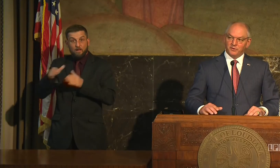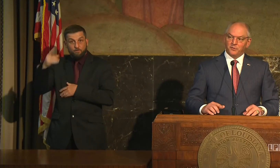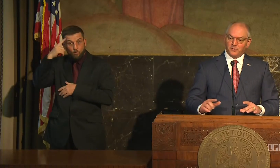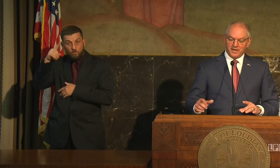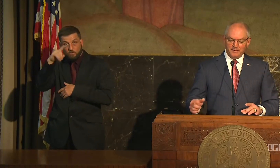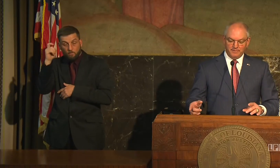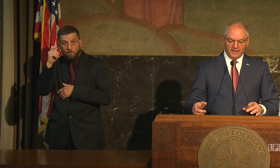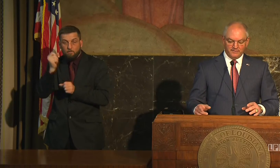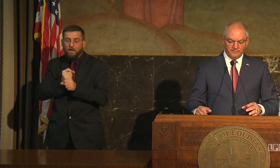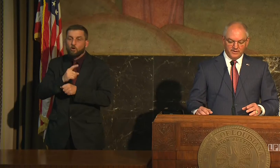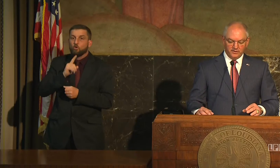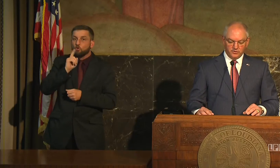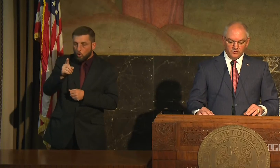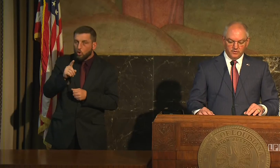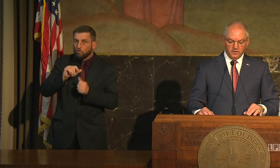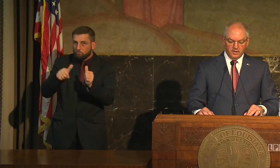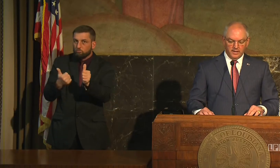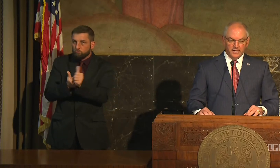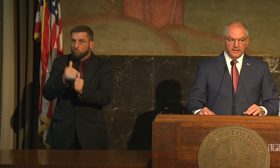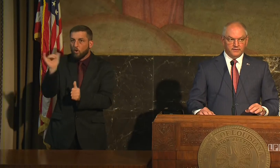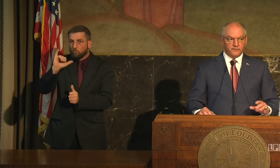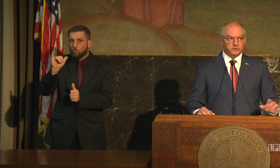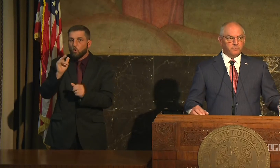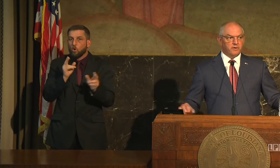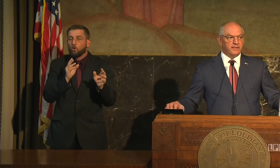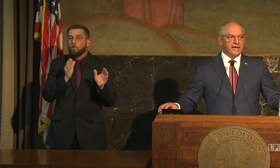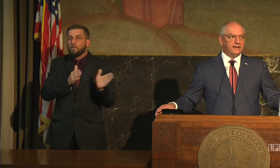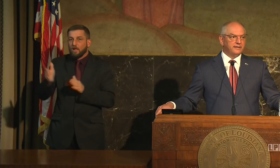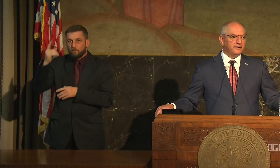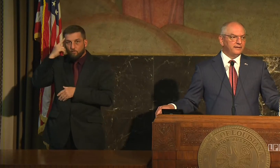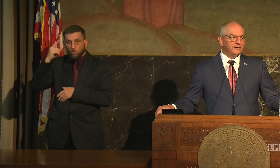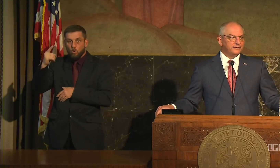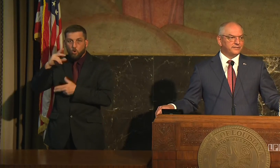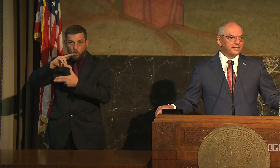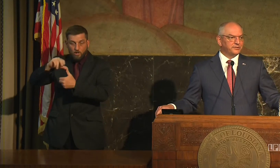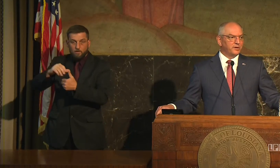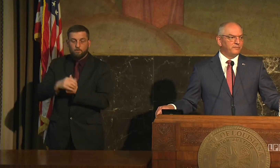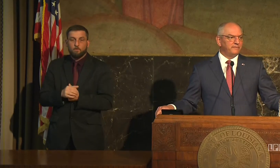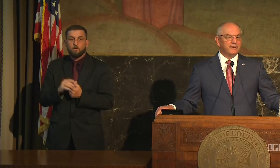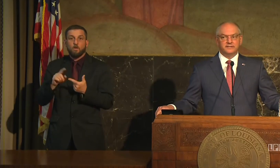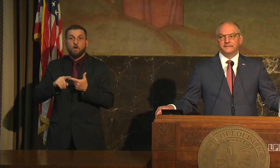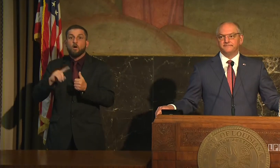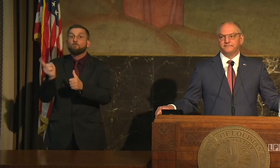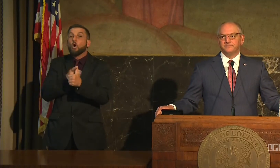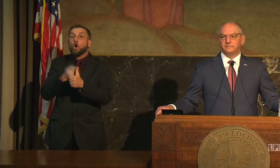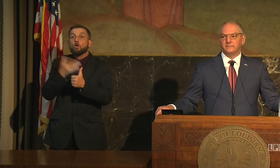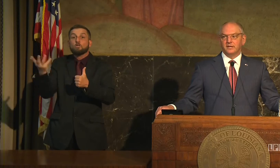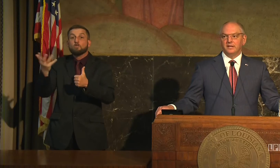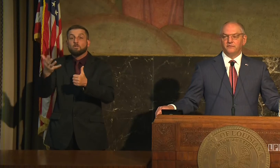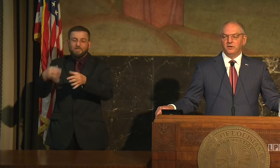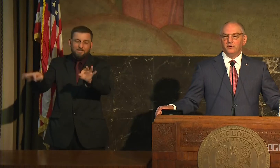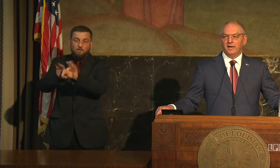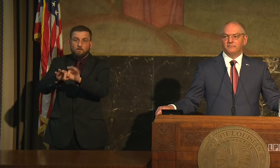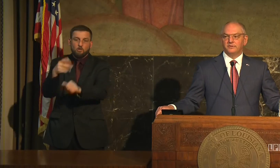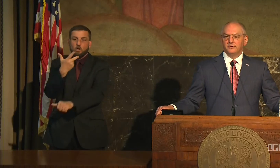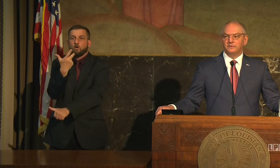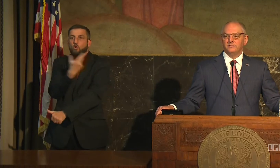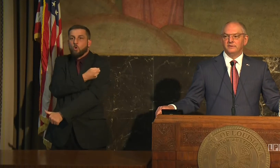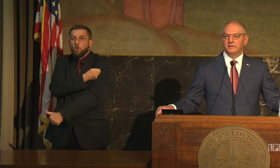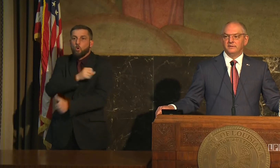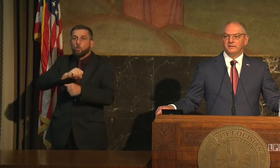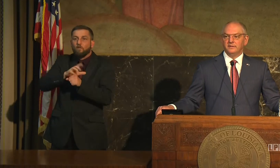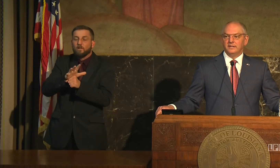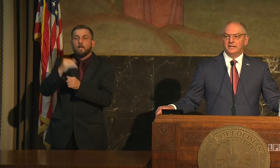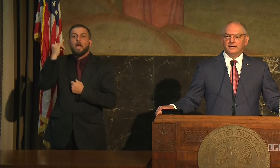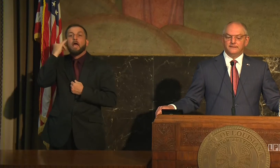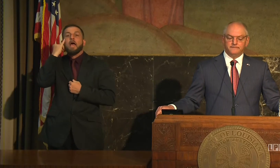you have your hurricane plan ready too. The first part of that is to get your COVID vaccine. If you have to